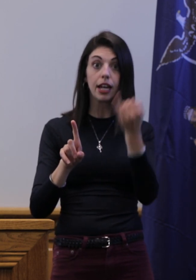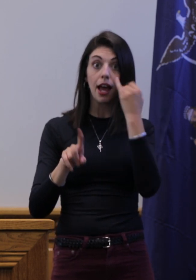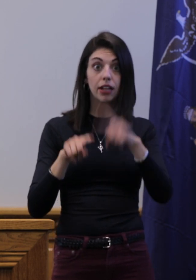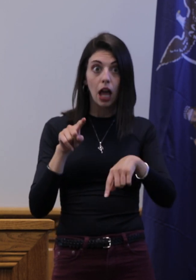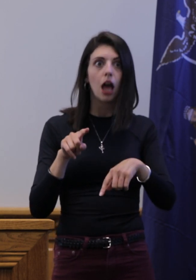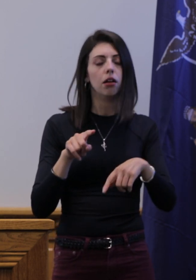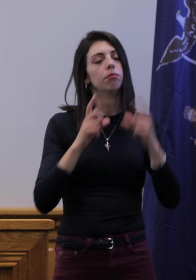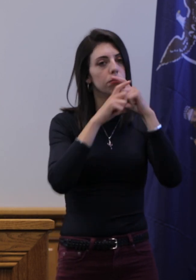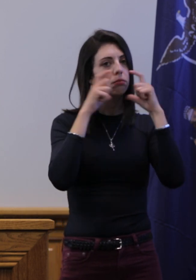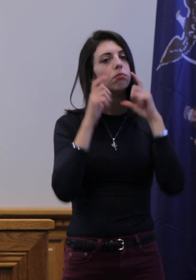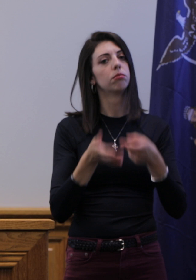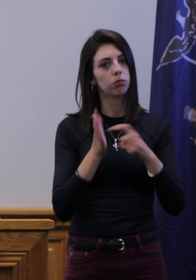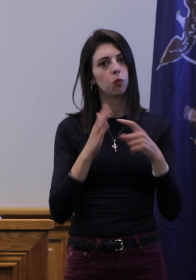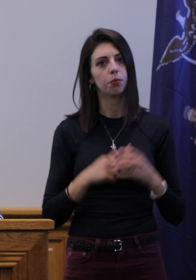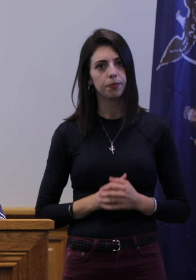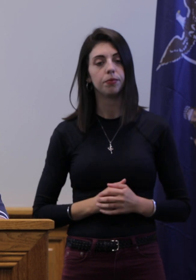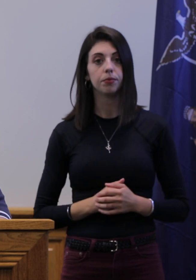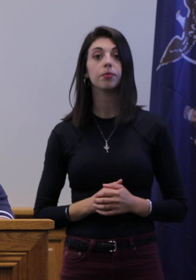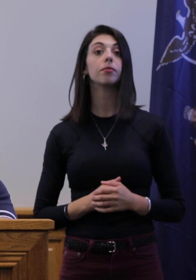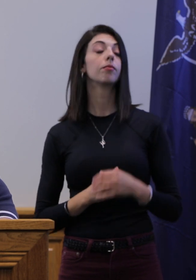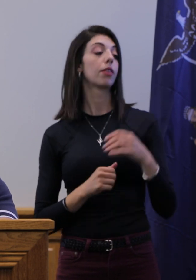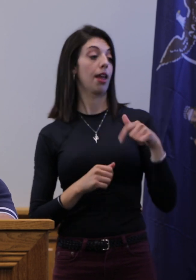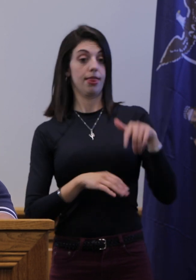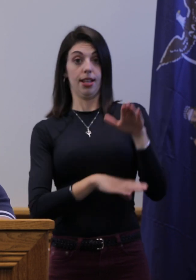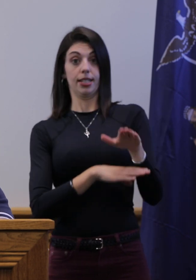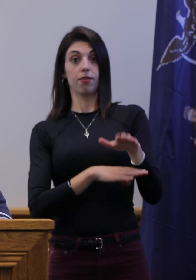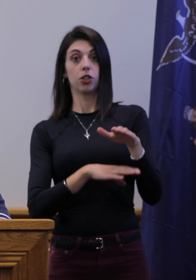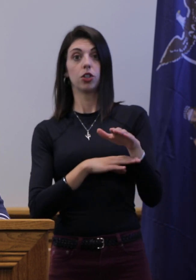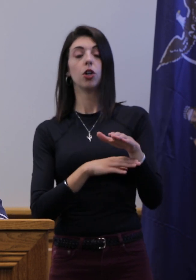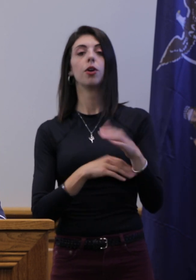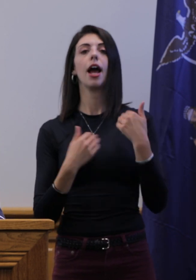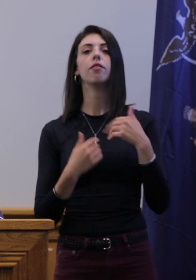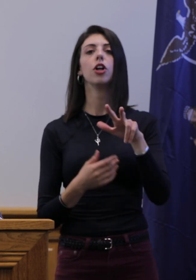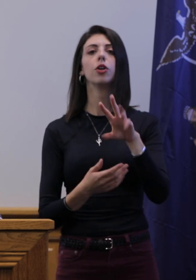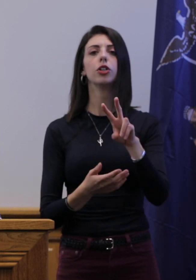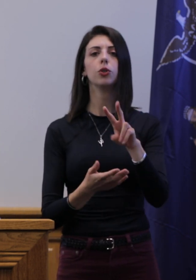space between them. As of this afternoon, we have had